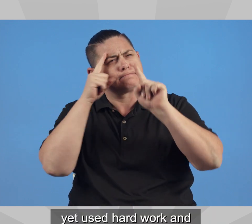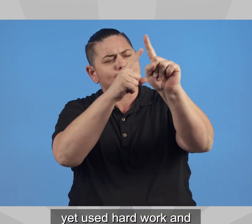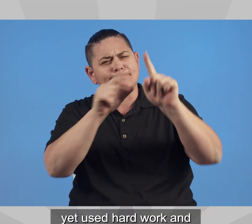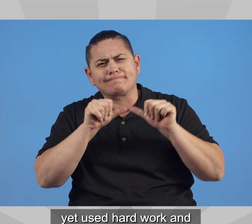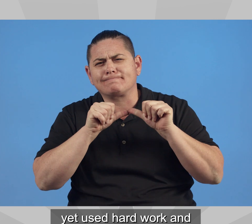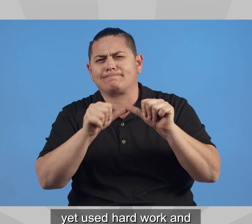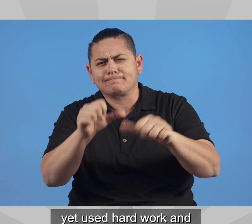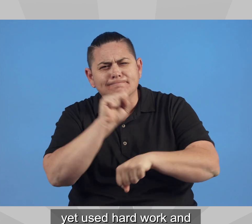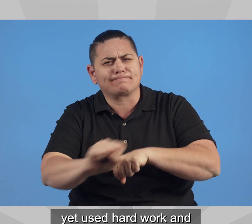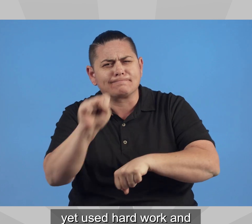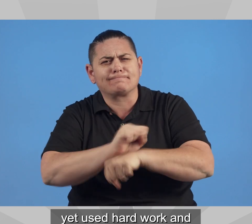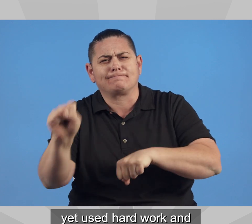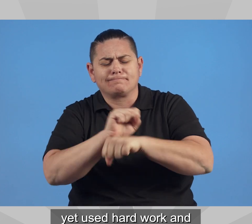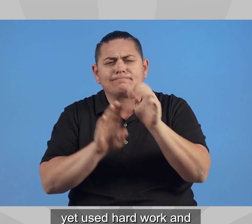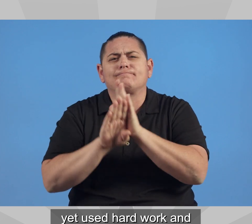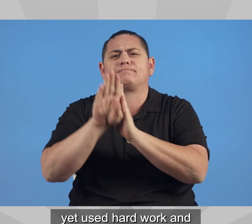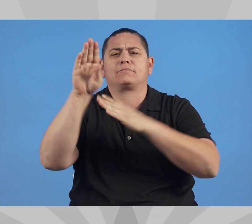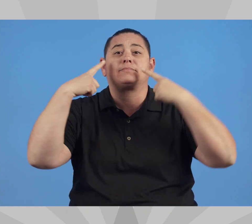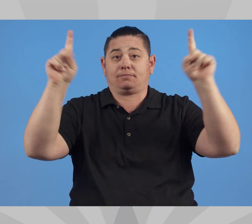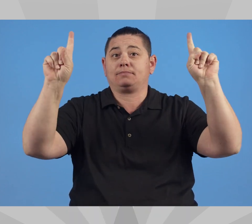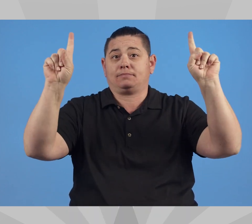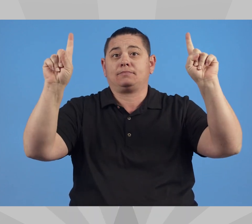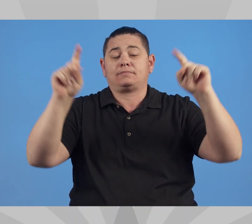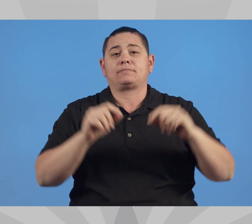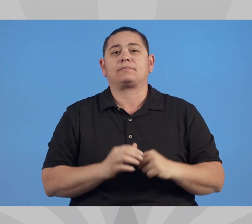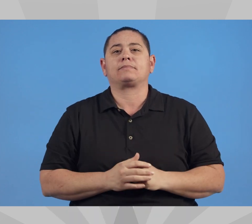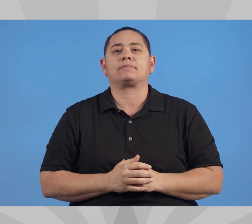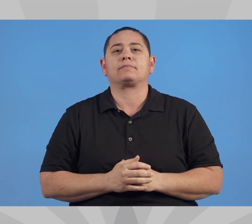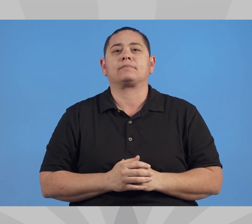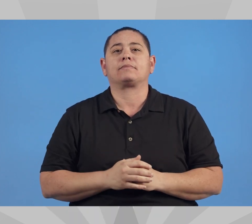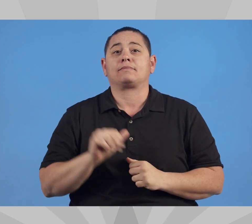hard work and determination to succeed.